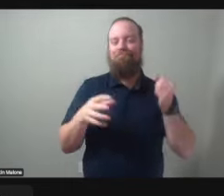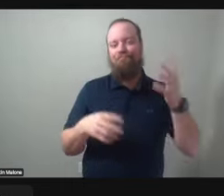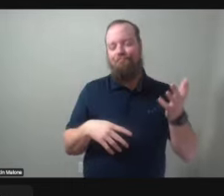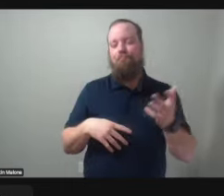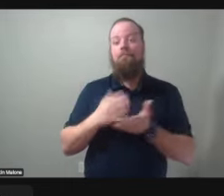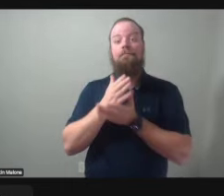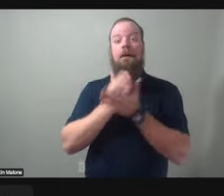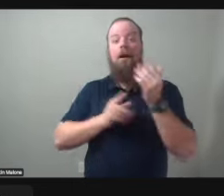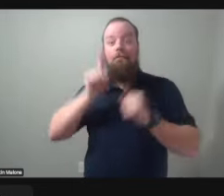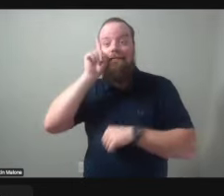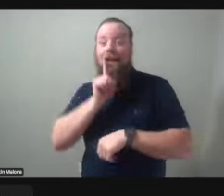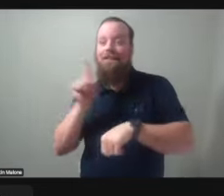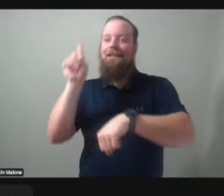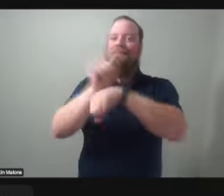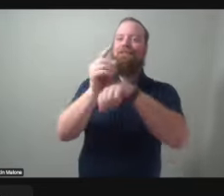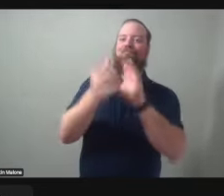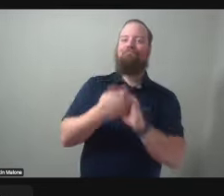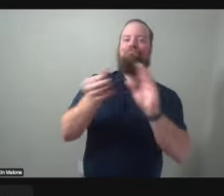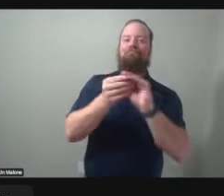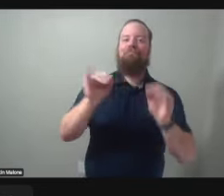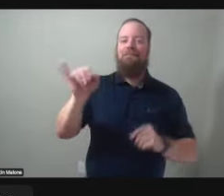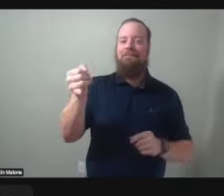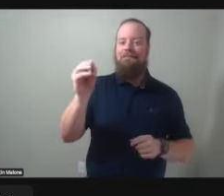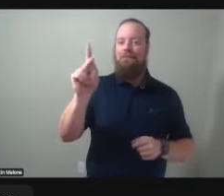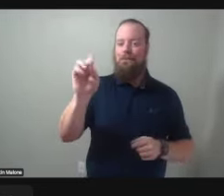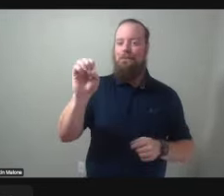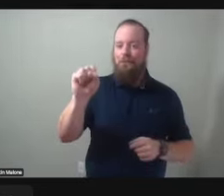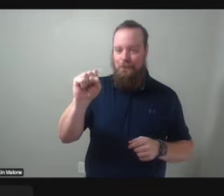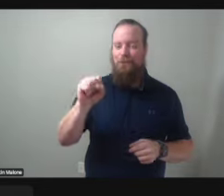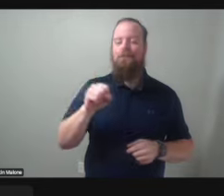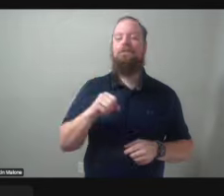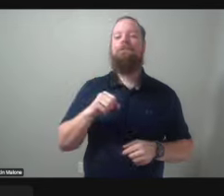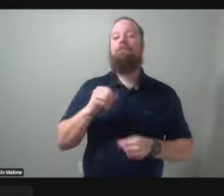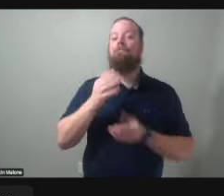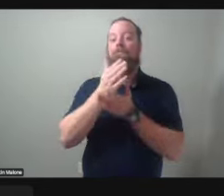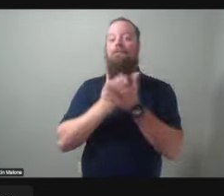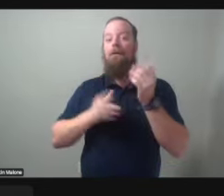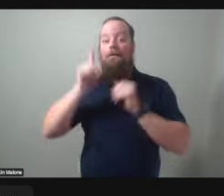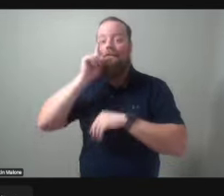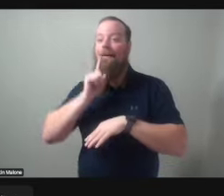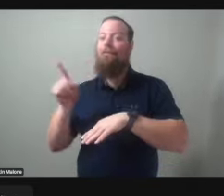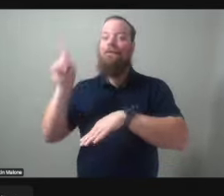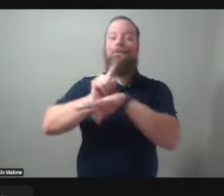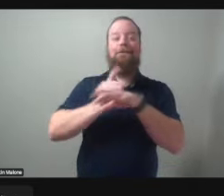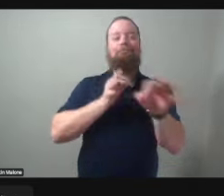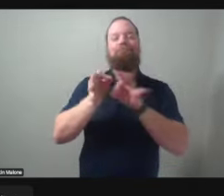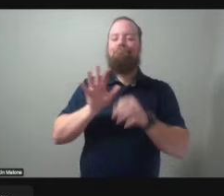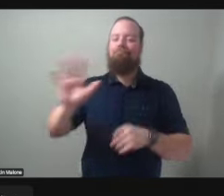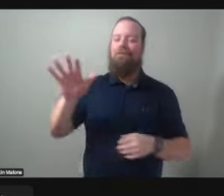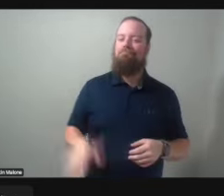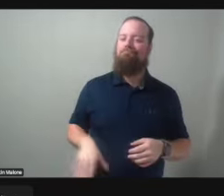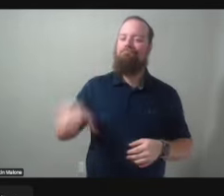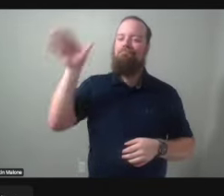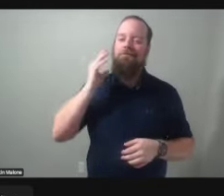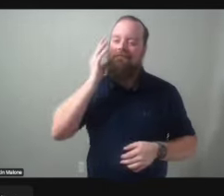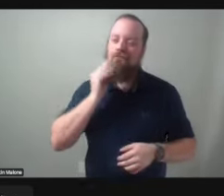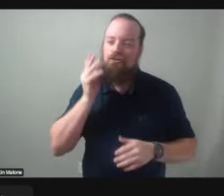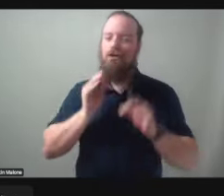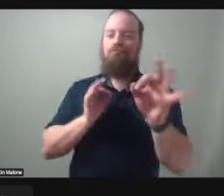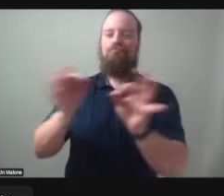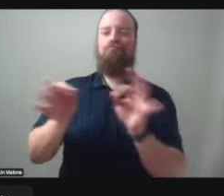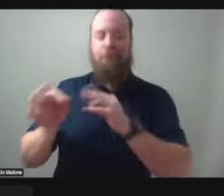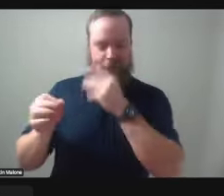hearing related, where hearing people will come and show the signs that they've learned to songs every now and again. A